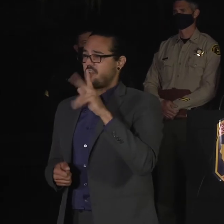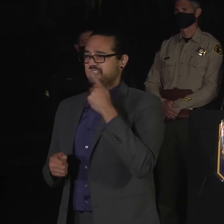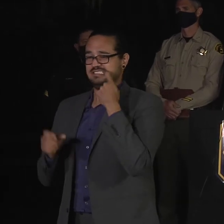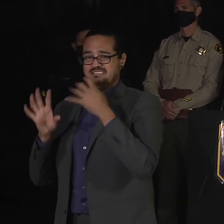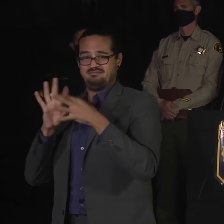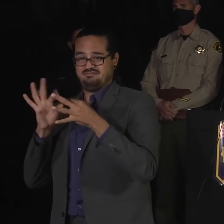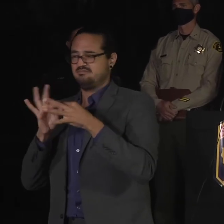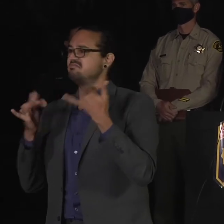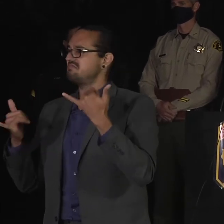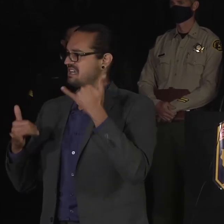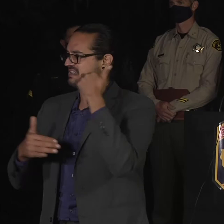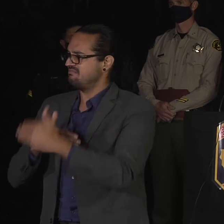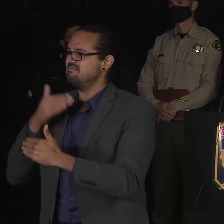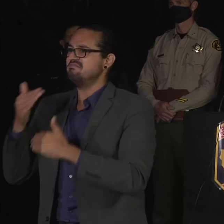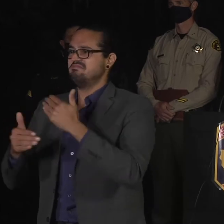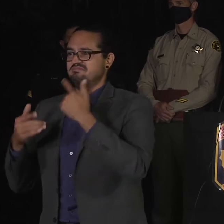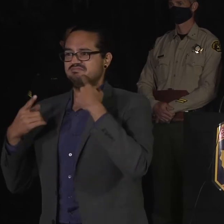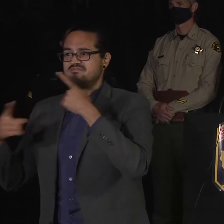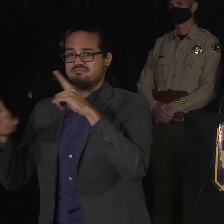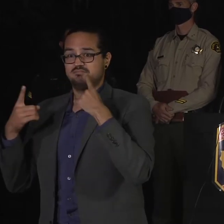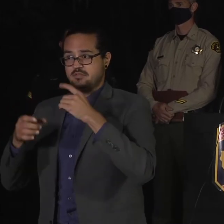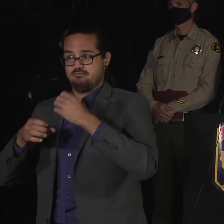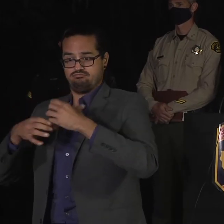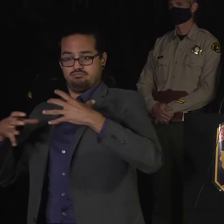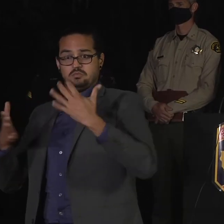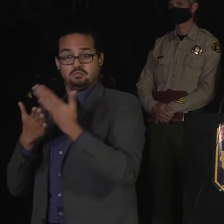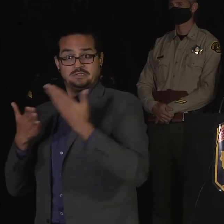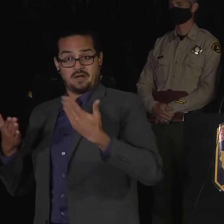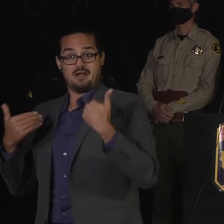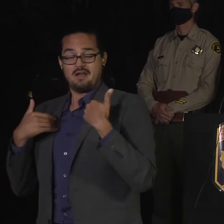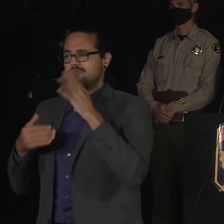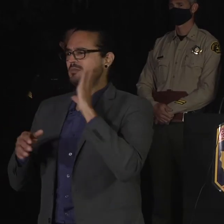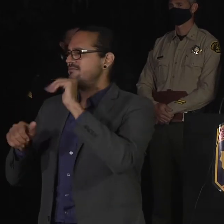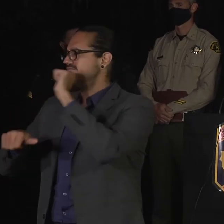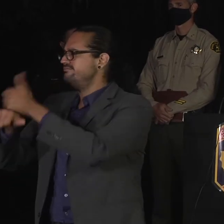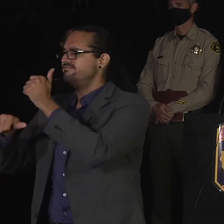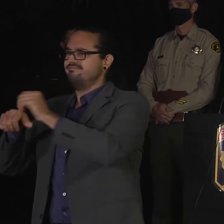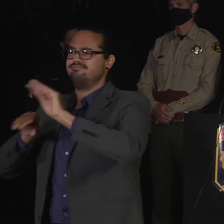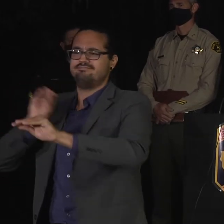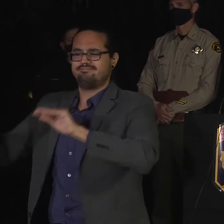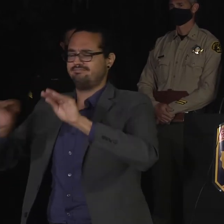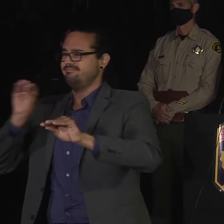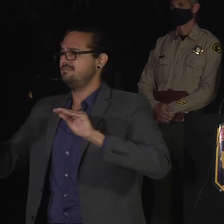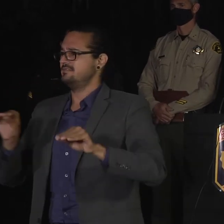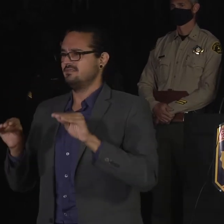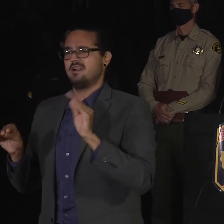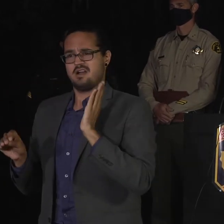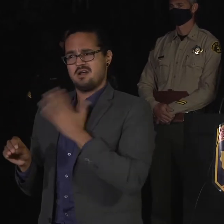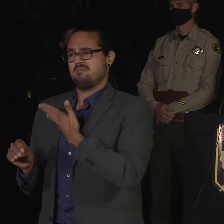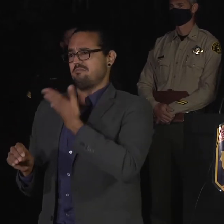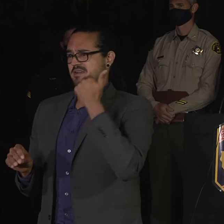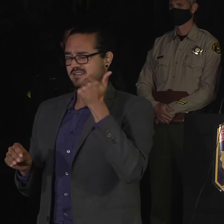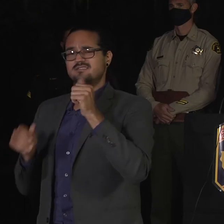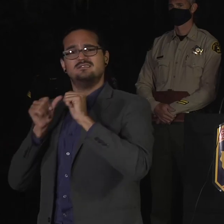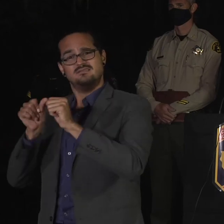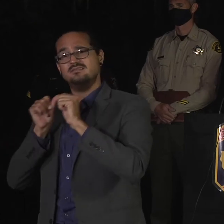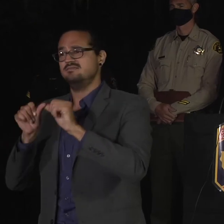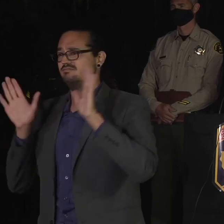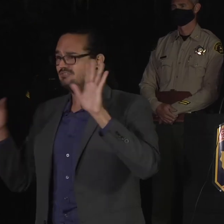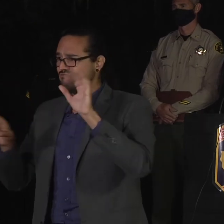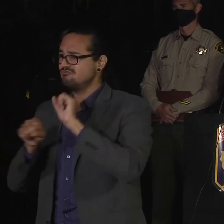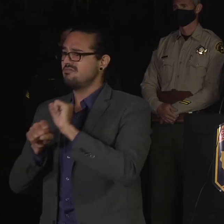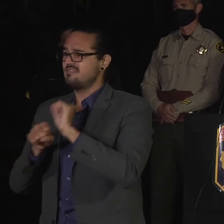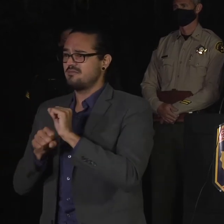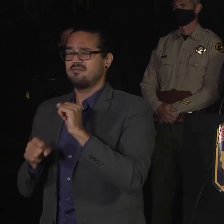with the resources that we have available to us. From the start, we have had a limited number of resources on